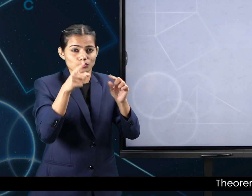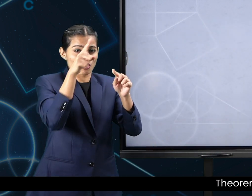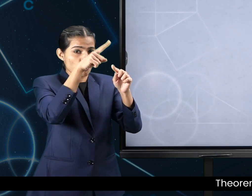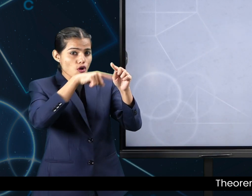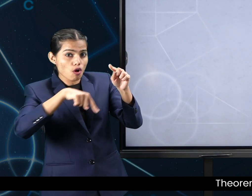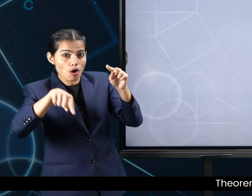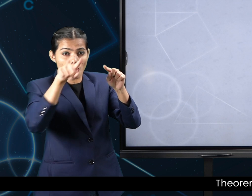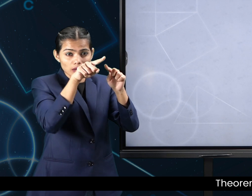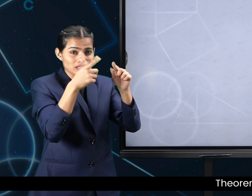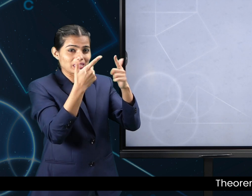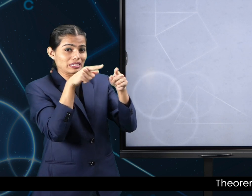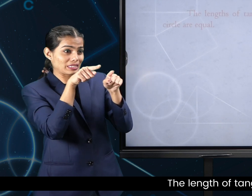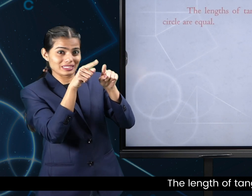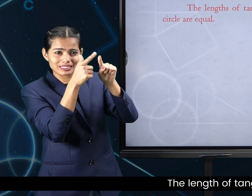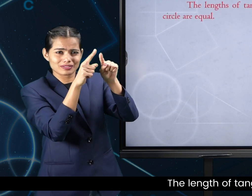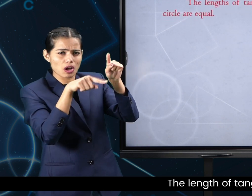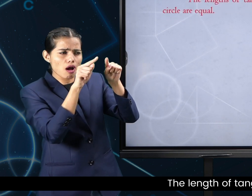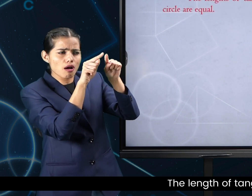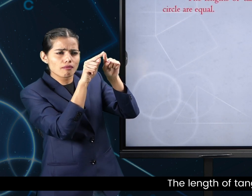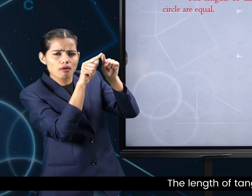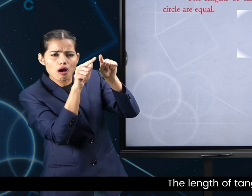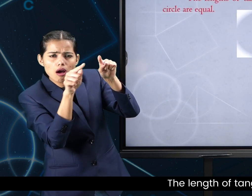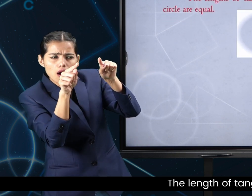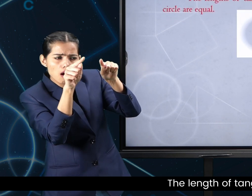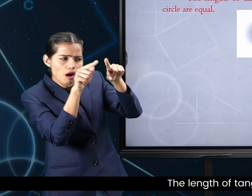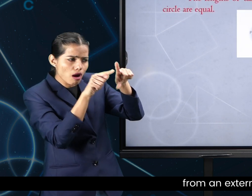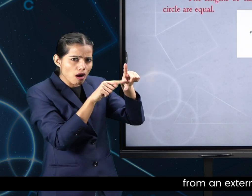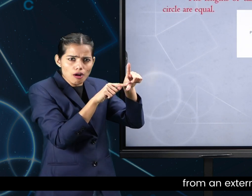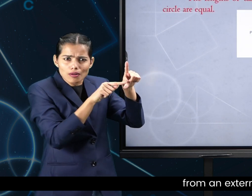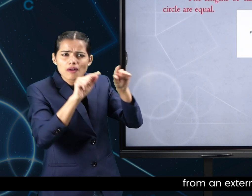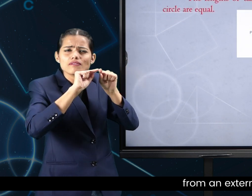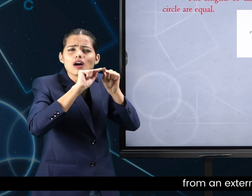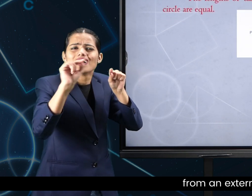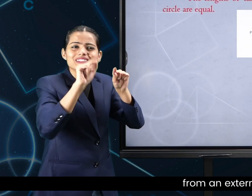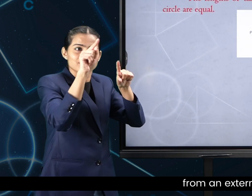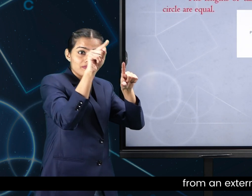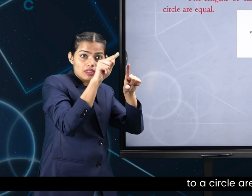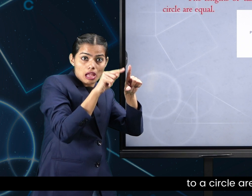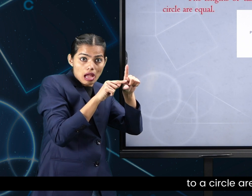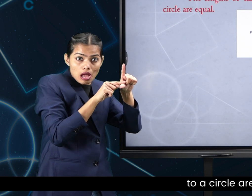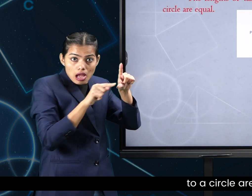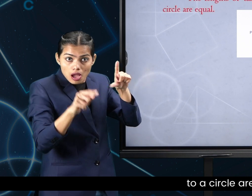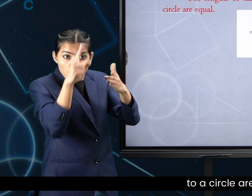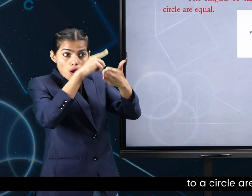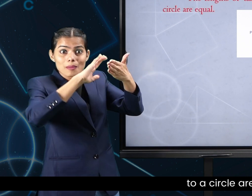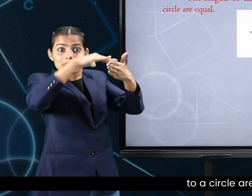Theorem. The length of tangent drawn from an external point to a circle are